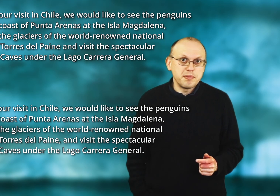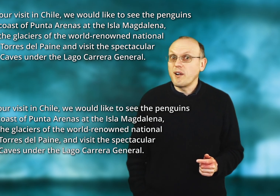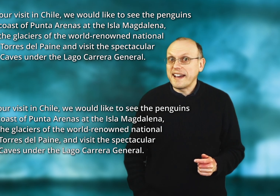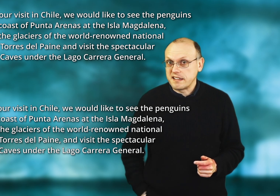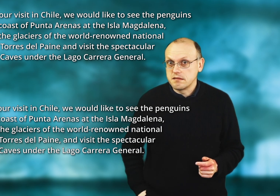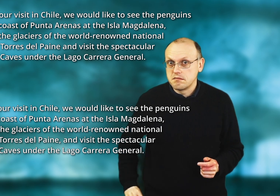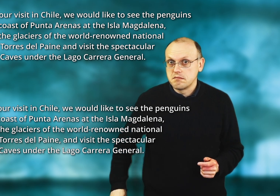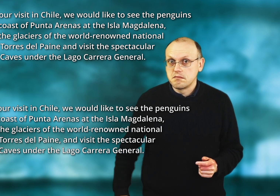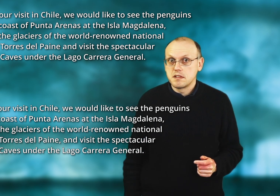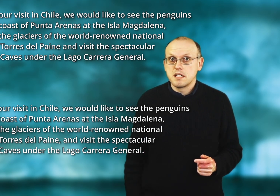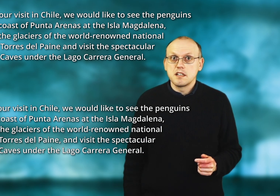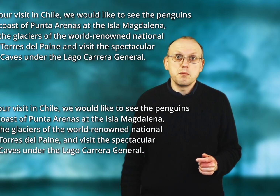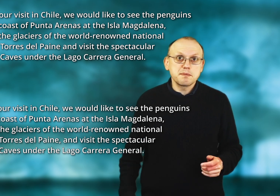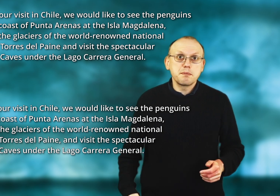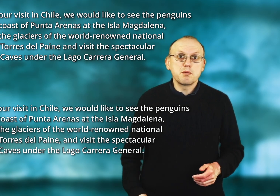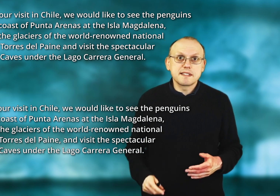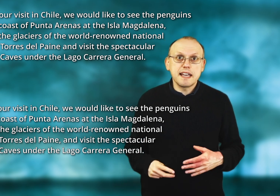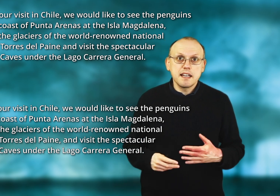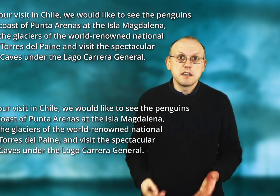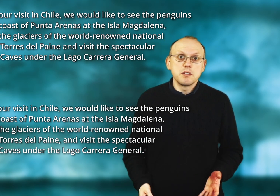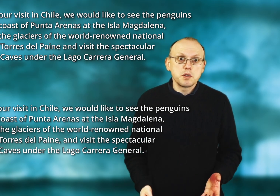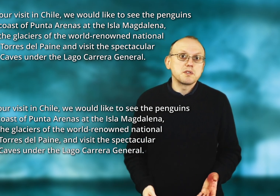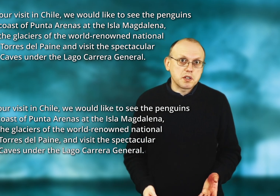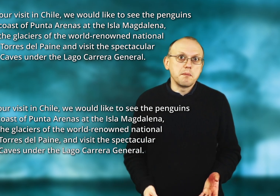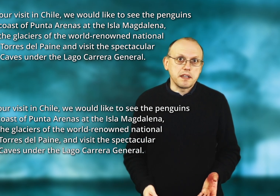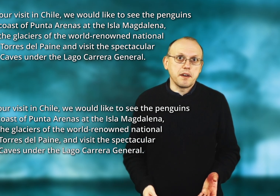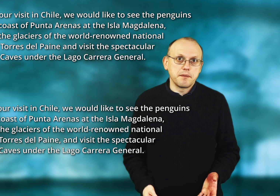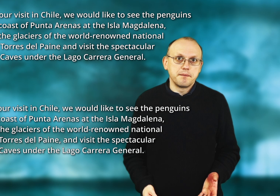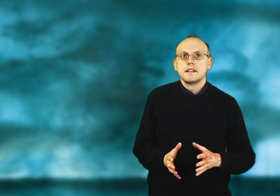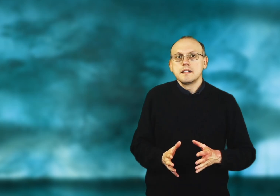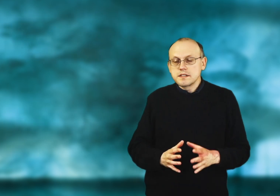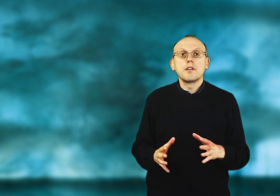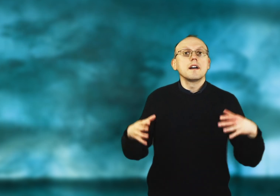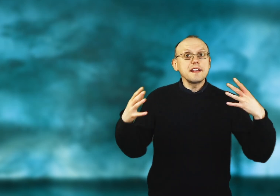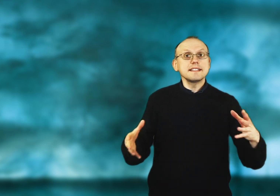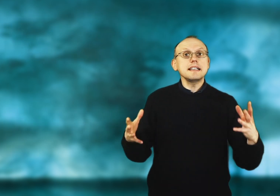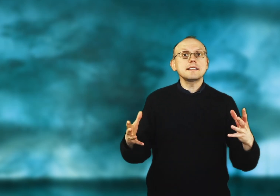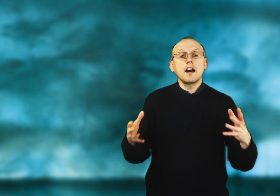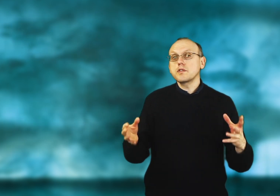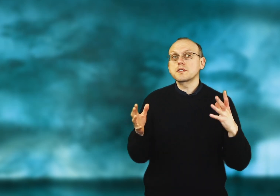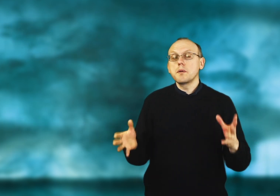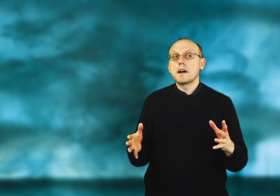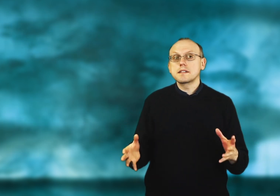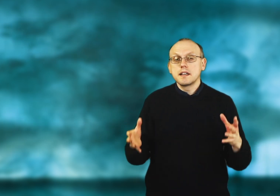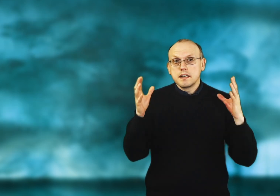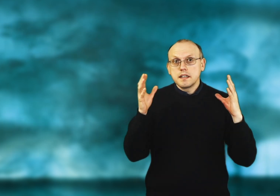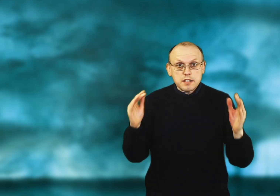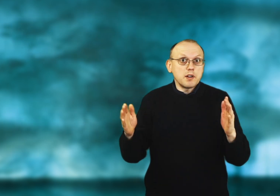beforehand. So most people would say use a comma here. So this is how to use commas in a list.